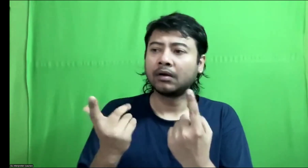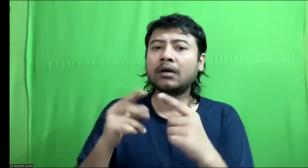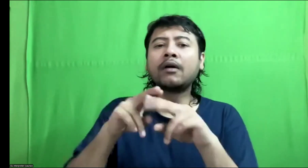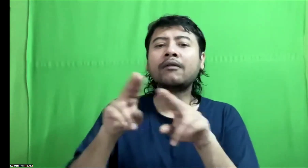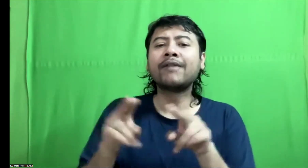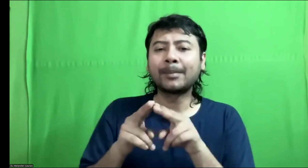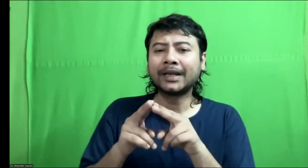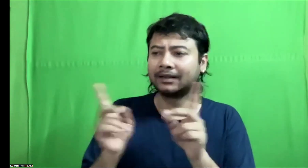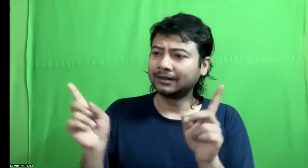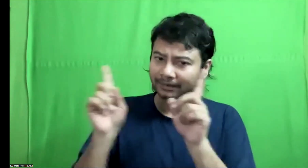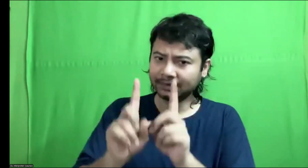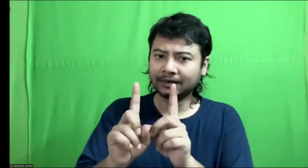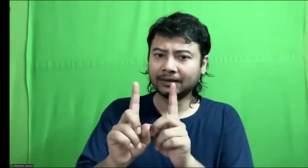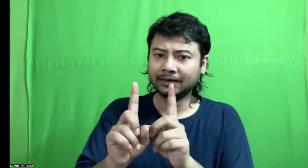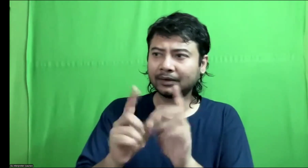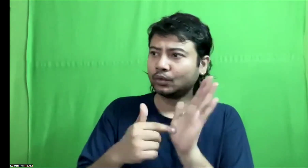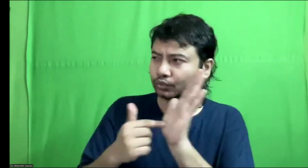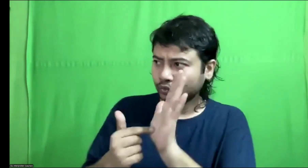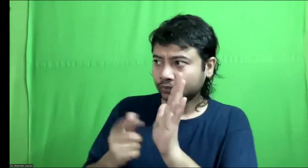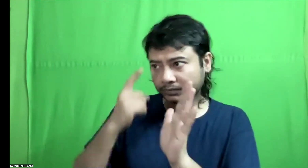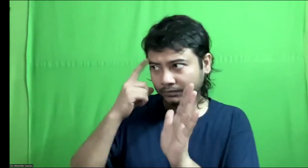story about why we are offering this ghee lamp.